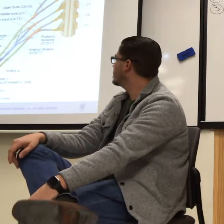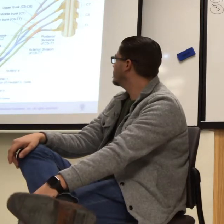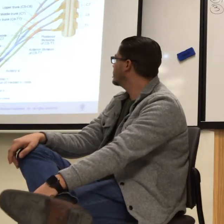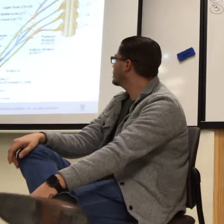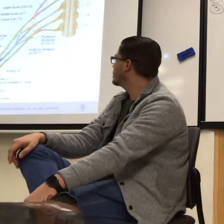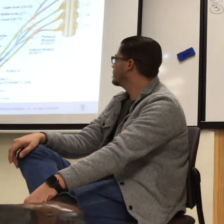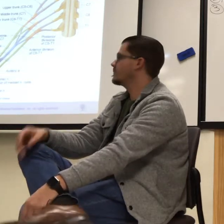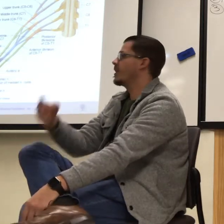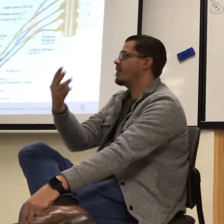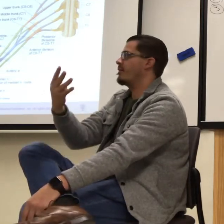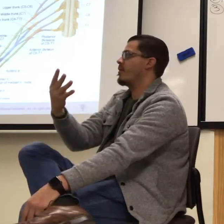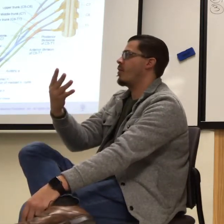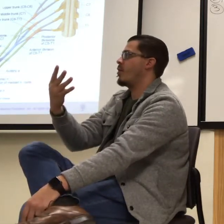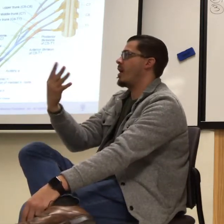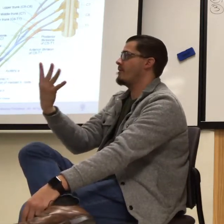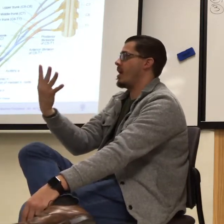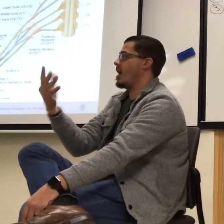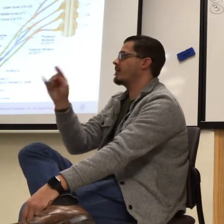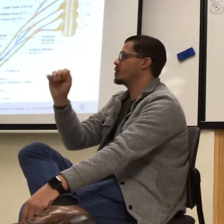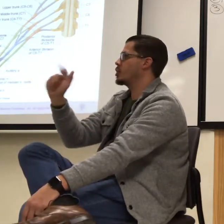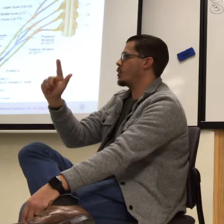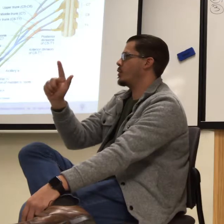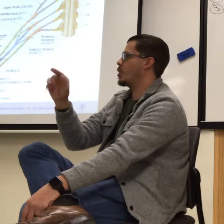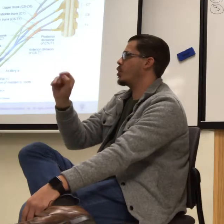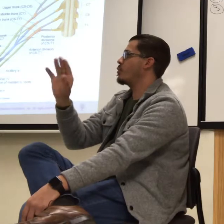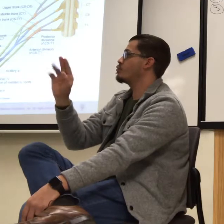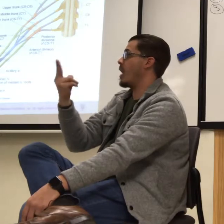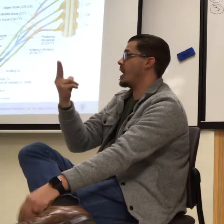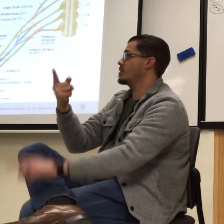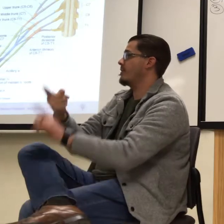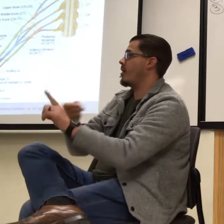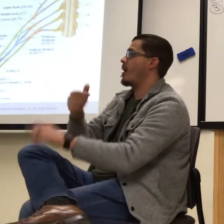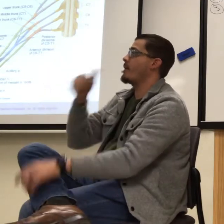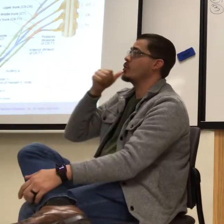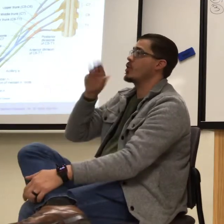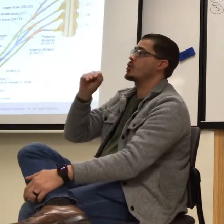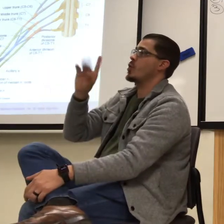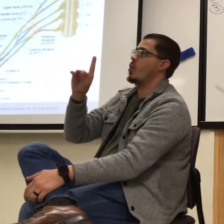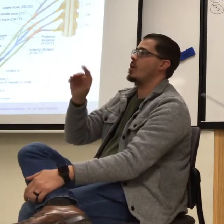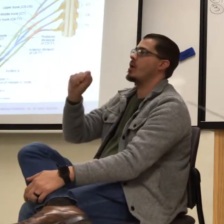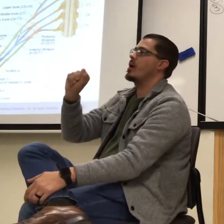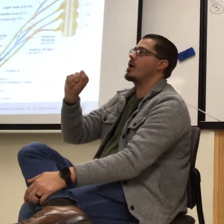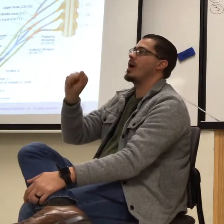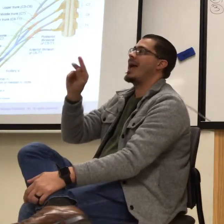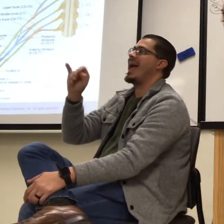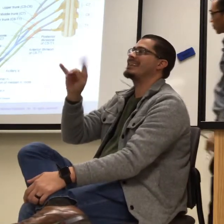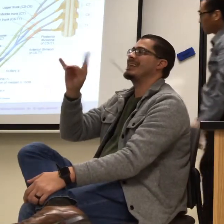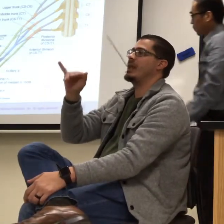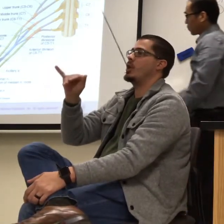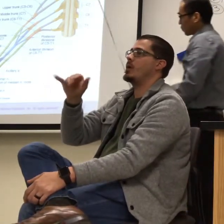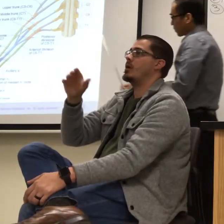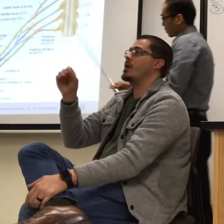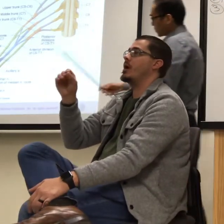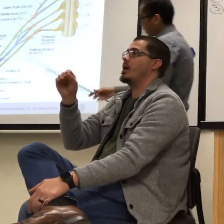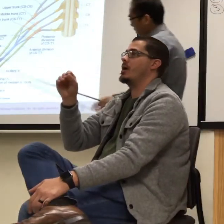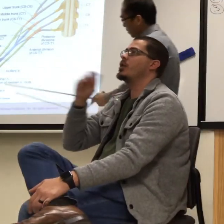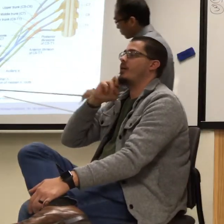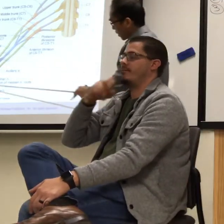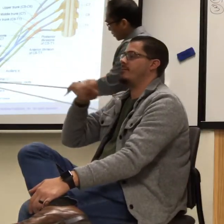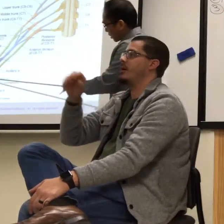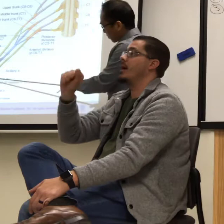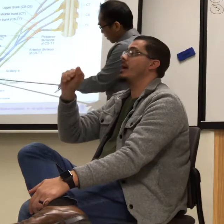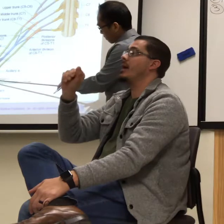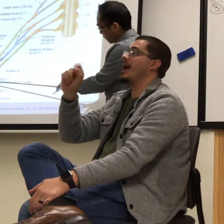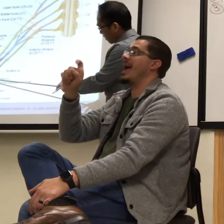Four or five, the branches, terminal branches coming off the posterior cord. It's the axillary and the radial nerve. So that